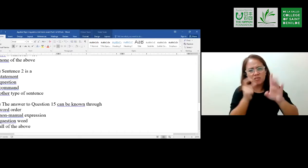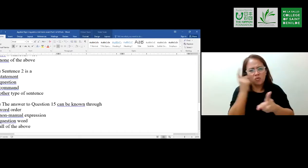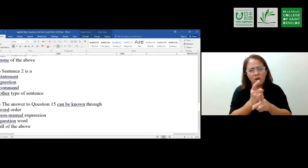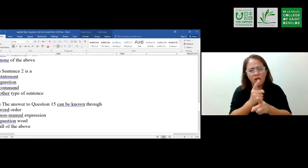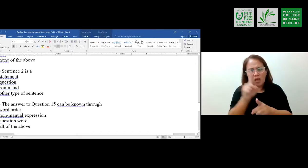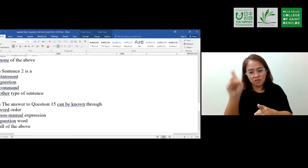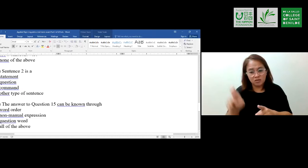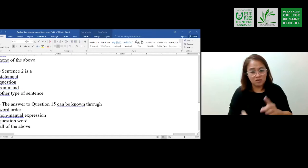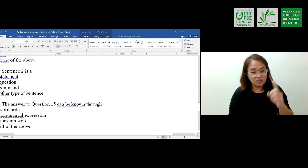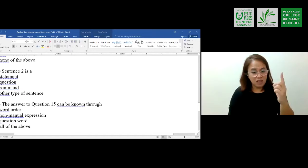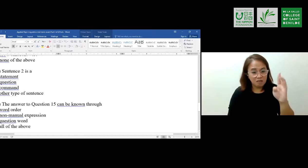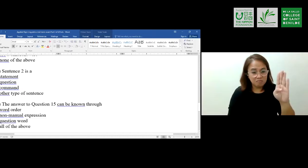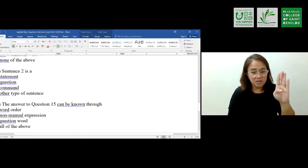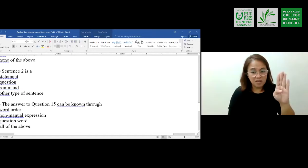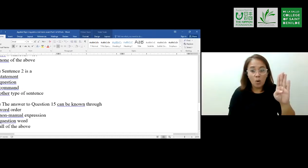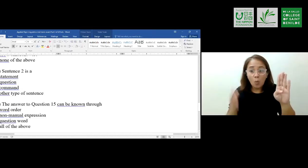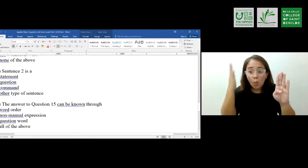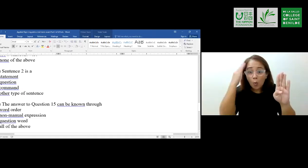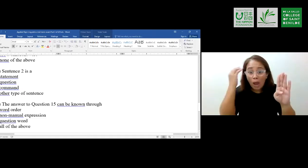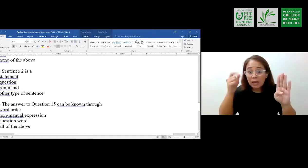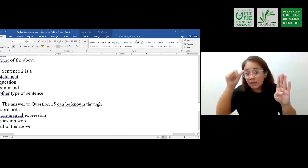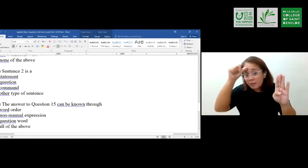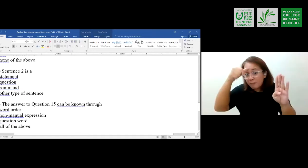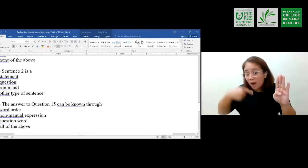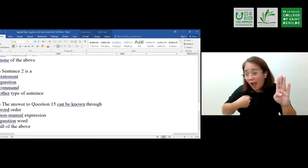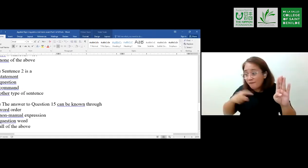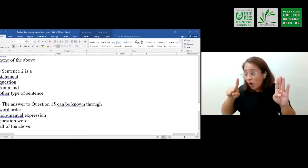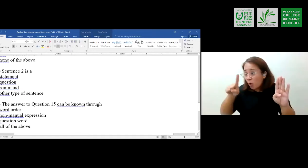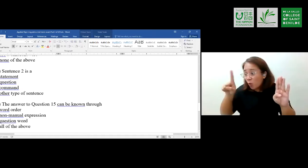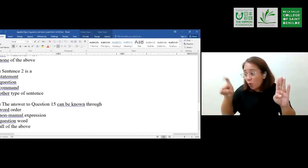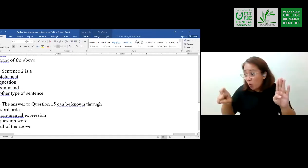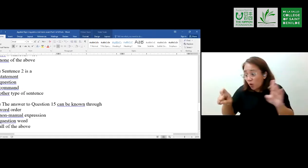because you have a question word there. You have the word how.